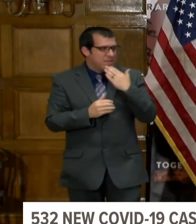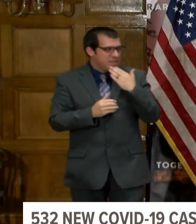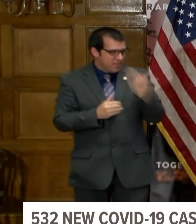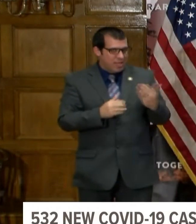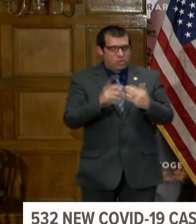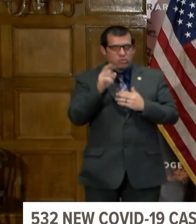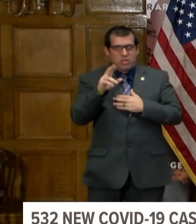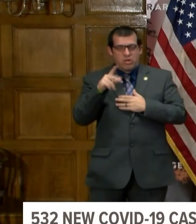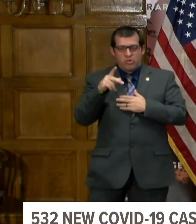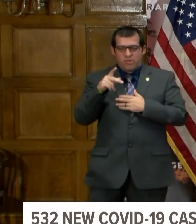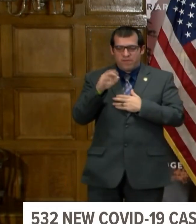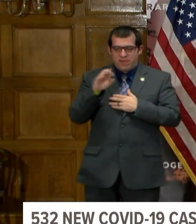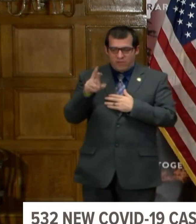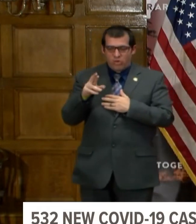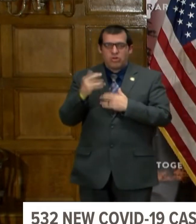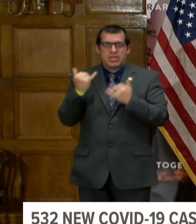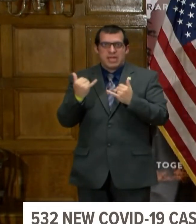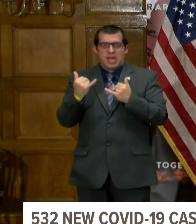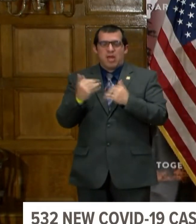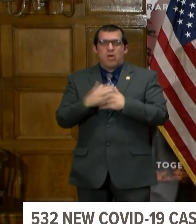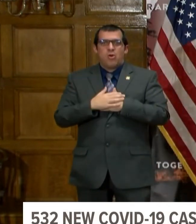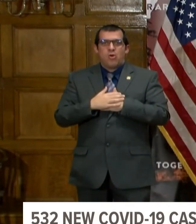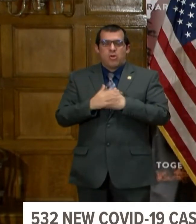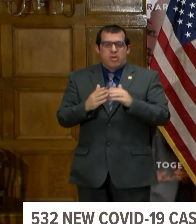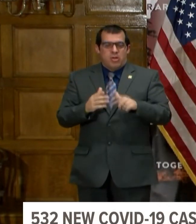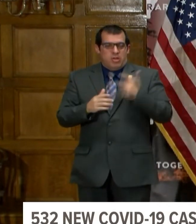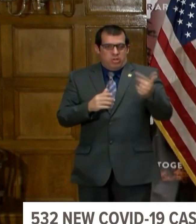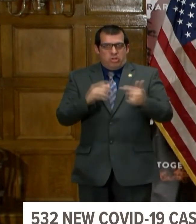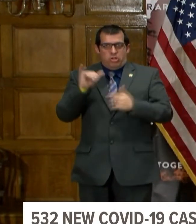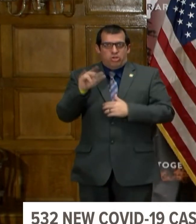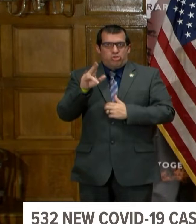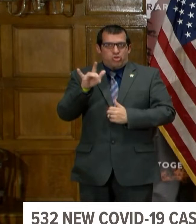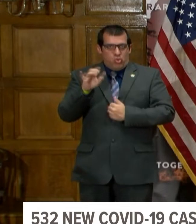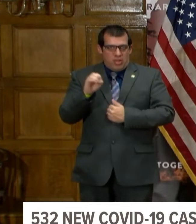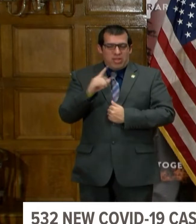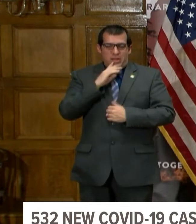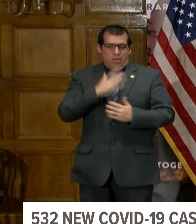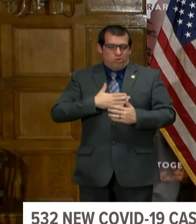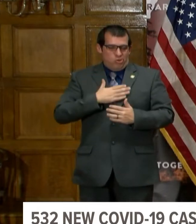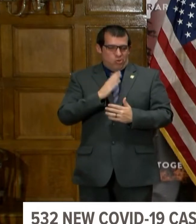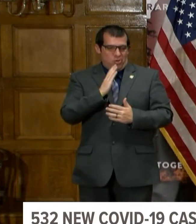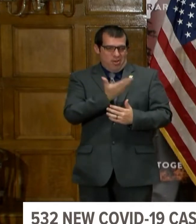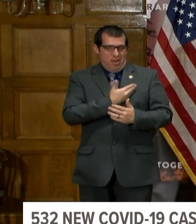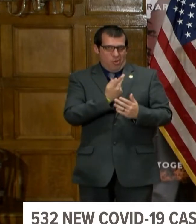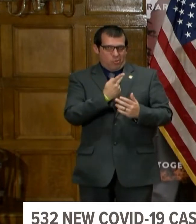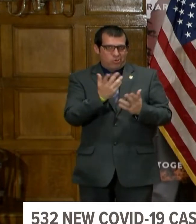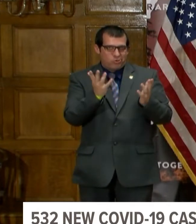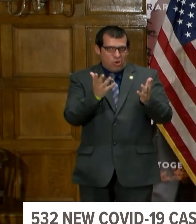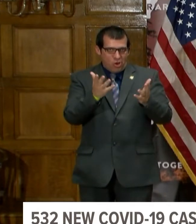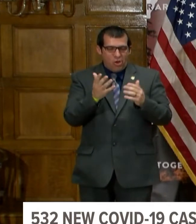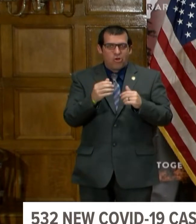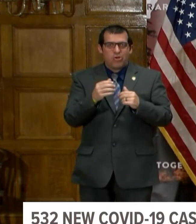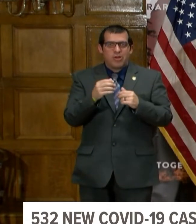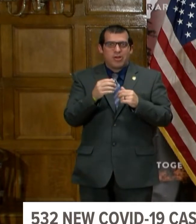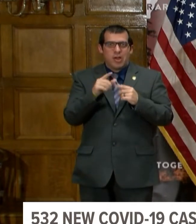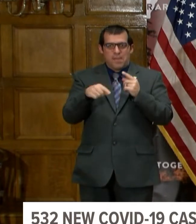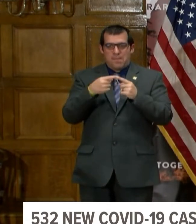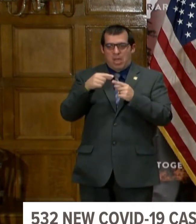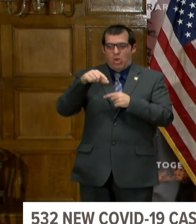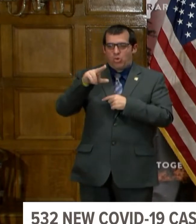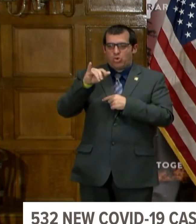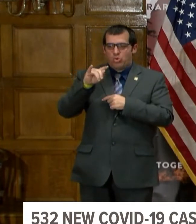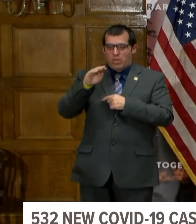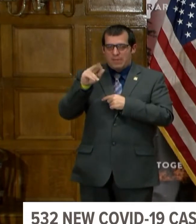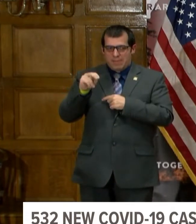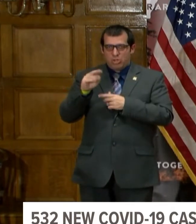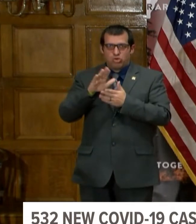Thank you, Dr. Pfeffer. And with that, Julie, won't you come? I enjoyed our visit about Quitman School District.